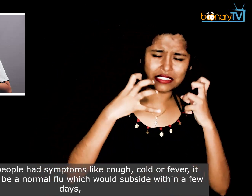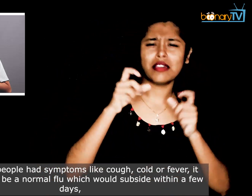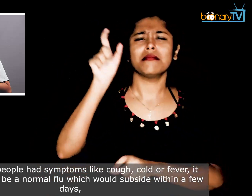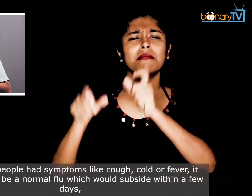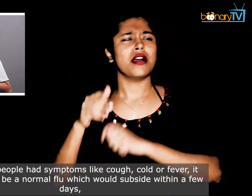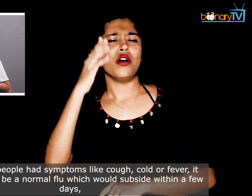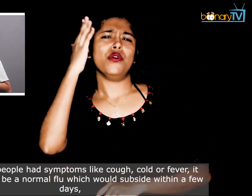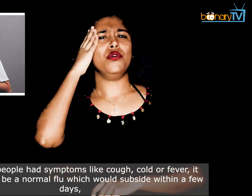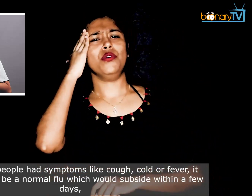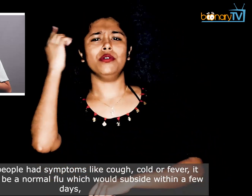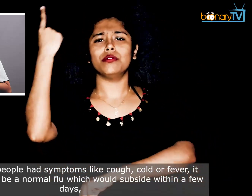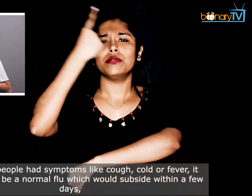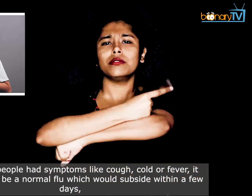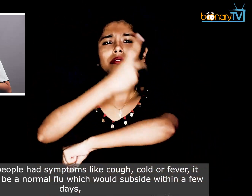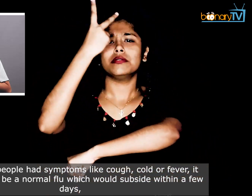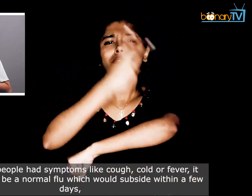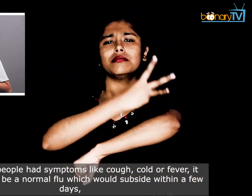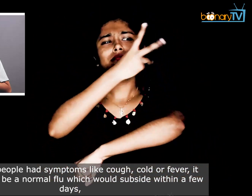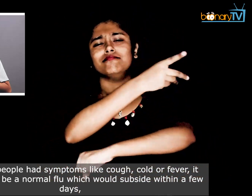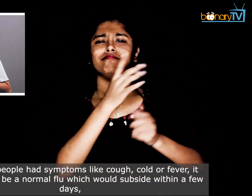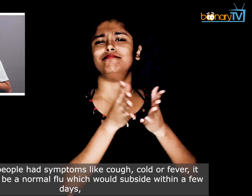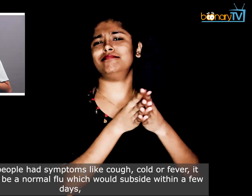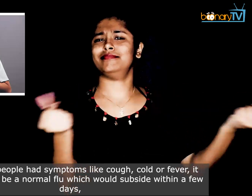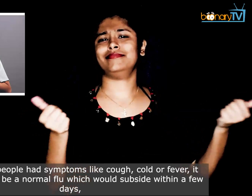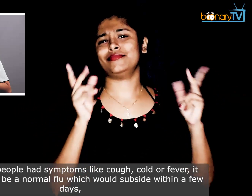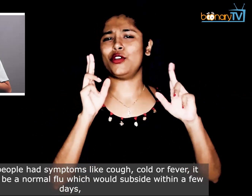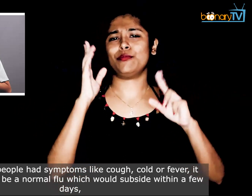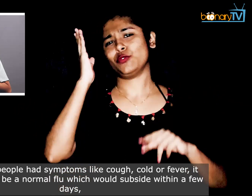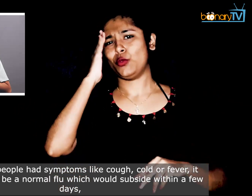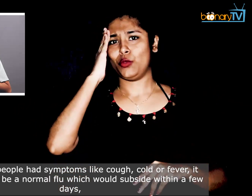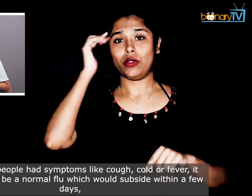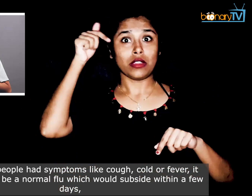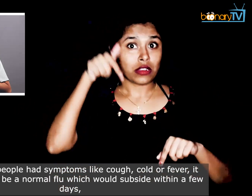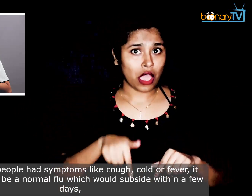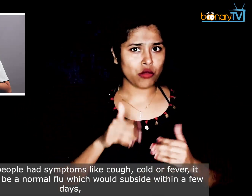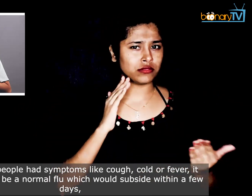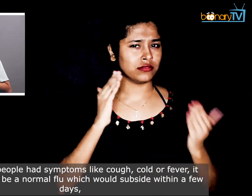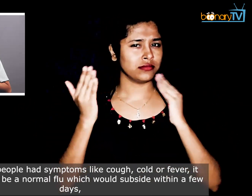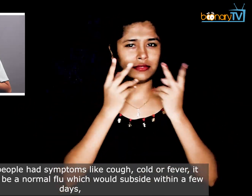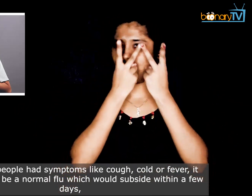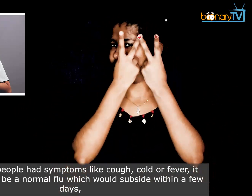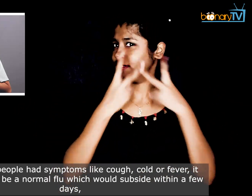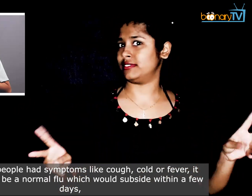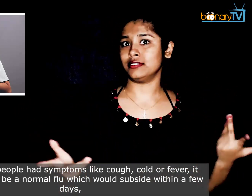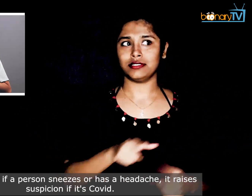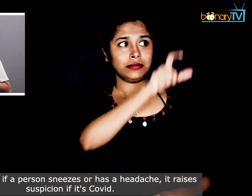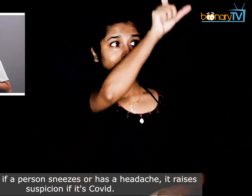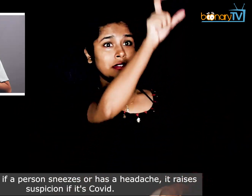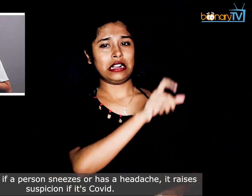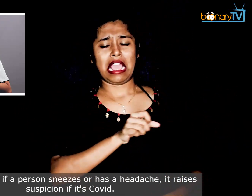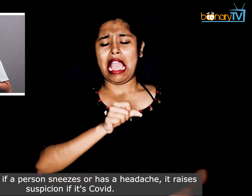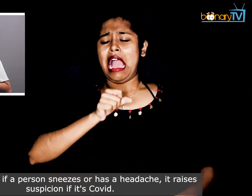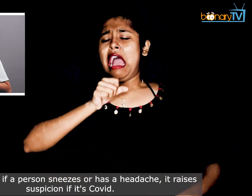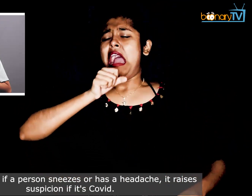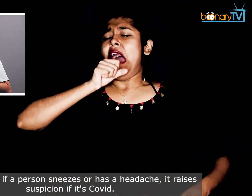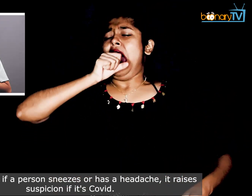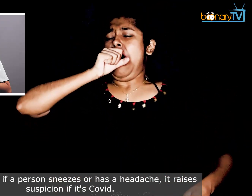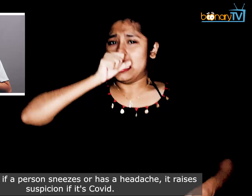cold or fever, it was thought to be a normal flu which would subside within a few days. But now, even if a person